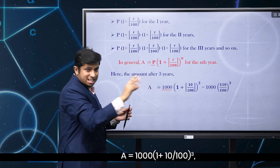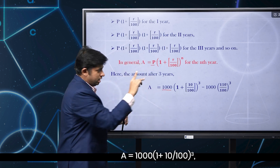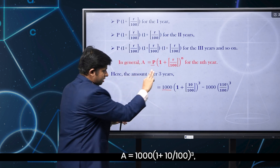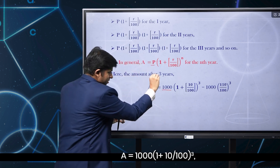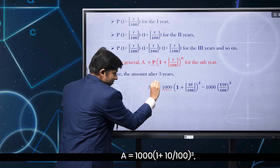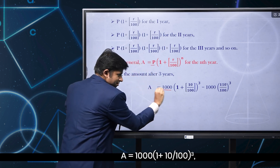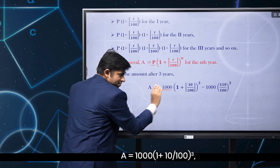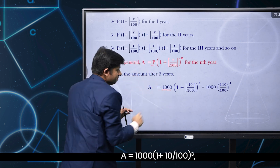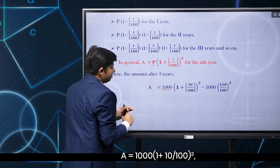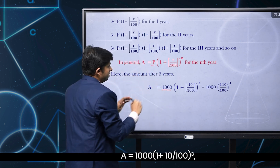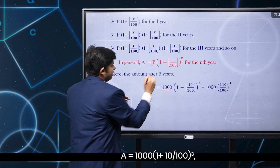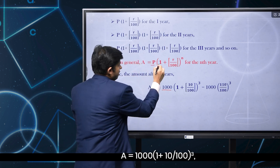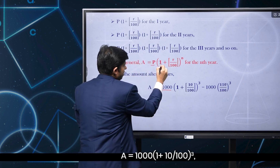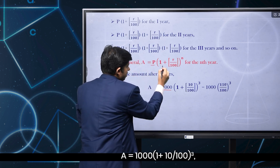values equals to